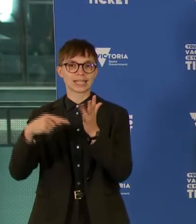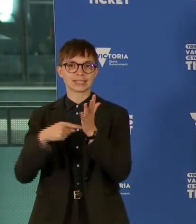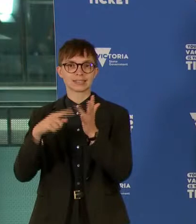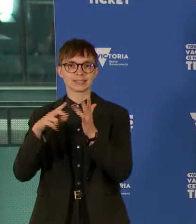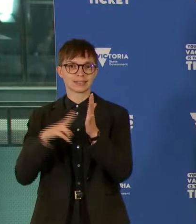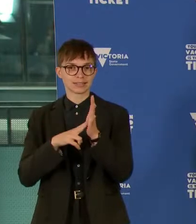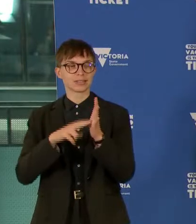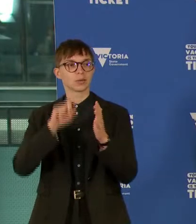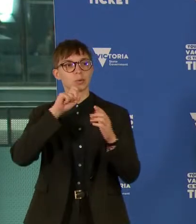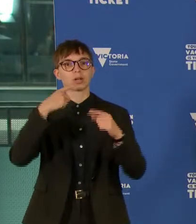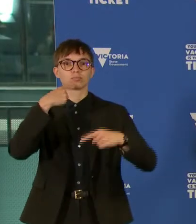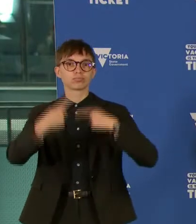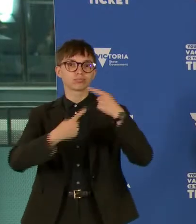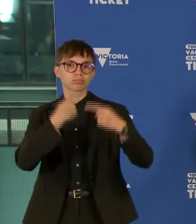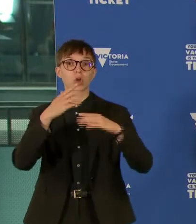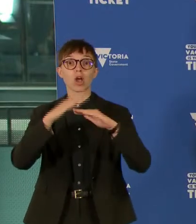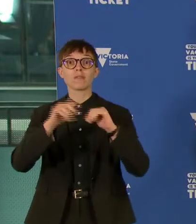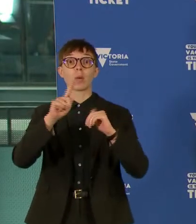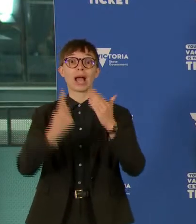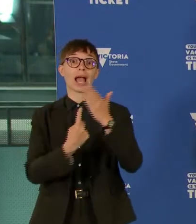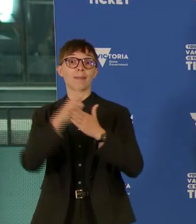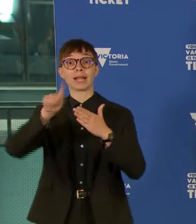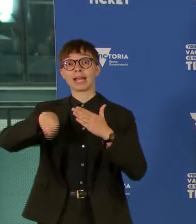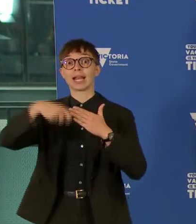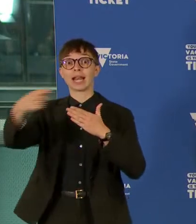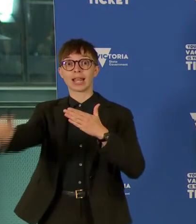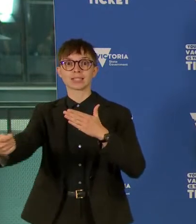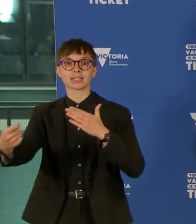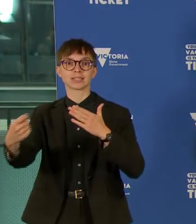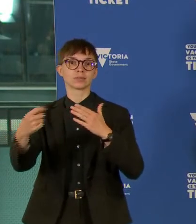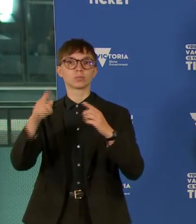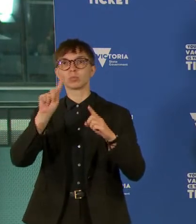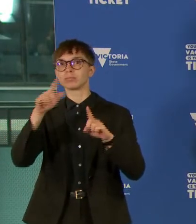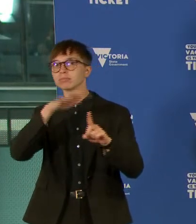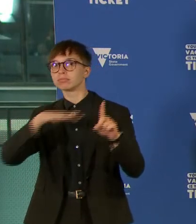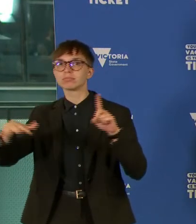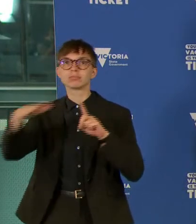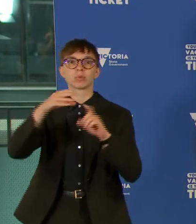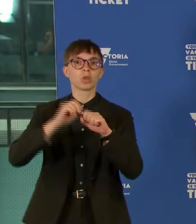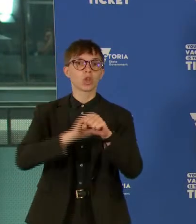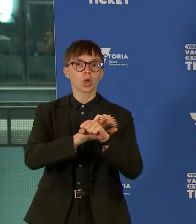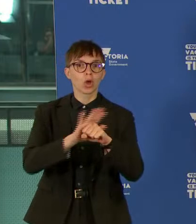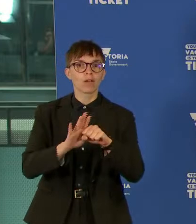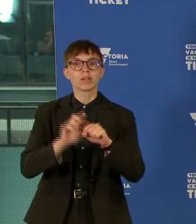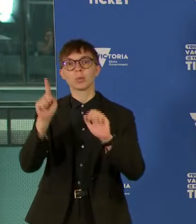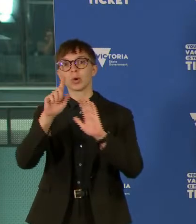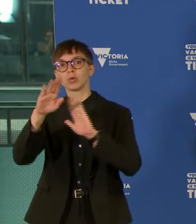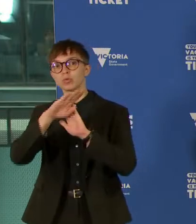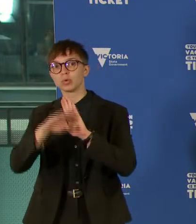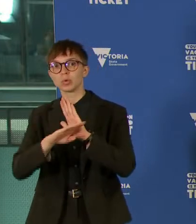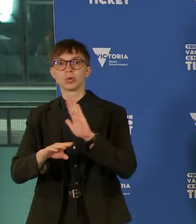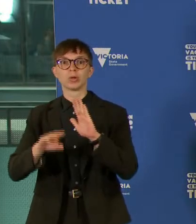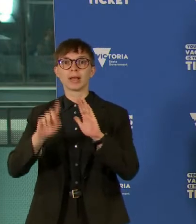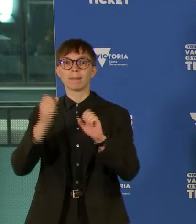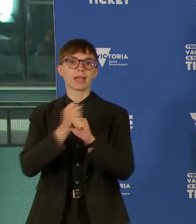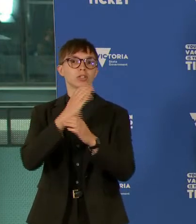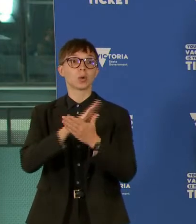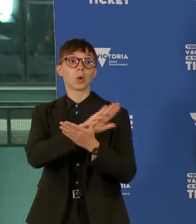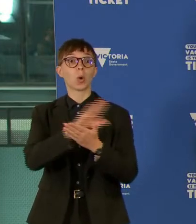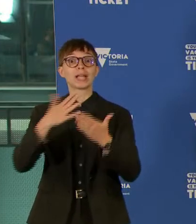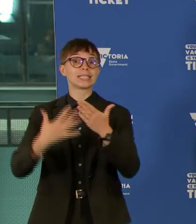community on the next big step of how we live safely with COVID in our community,